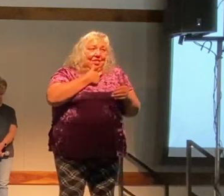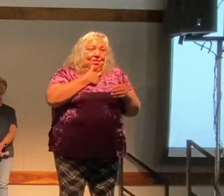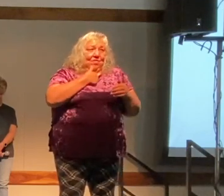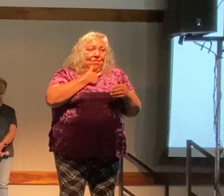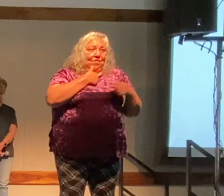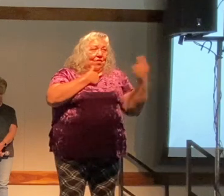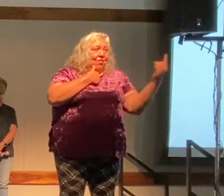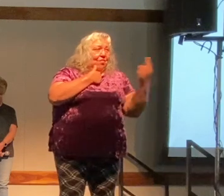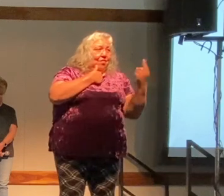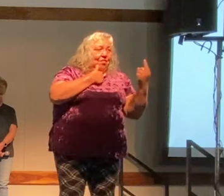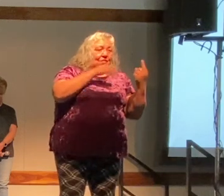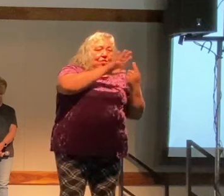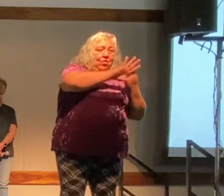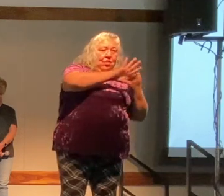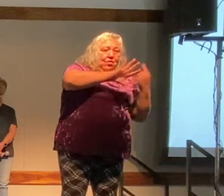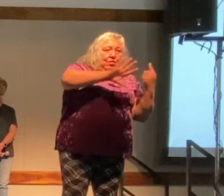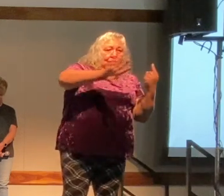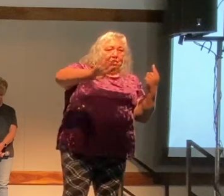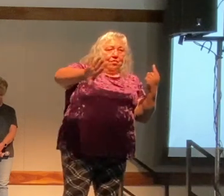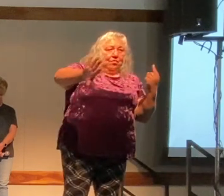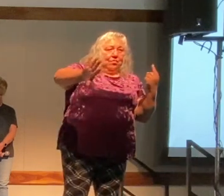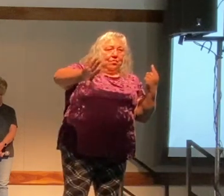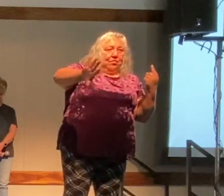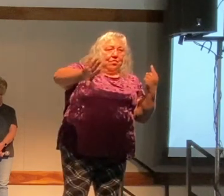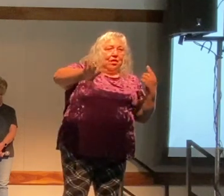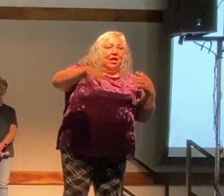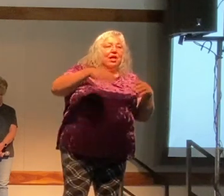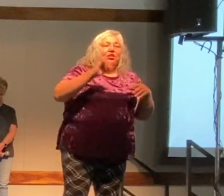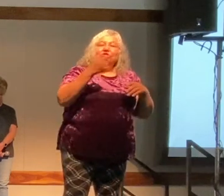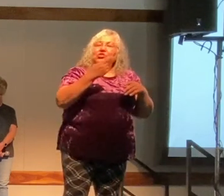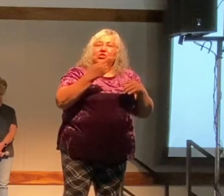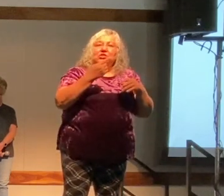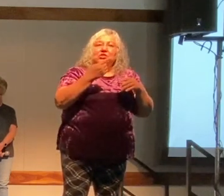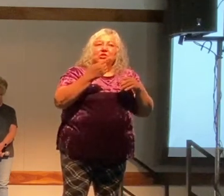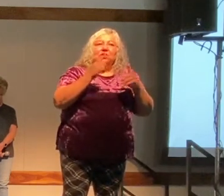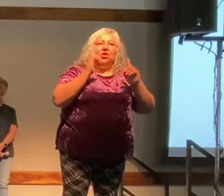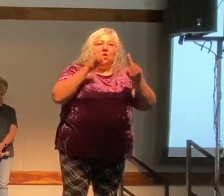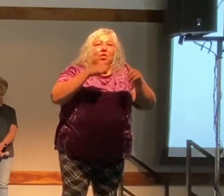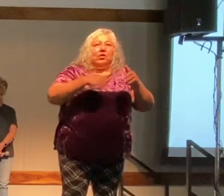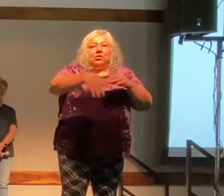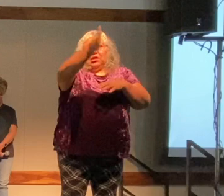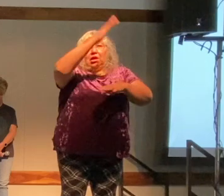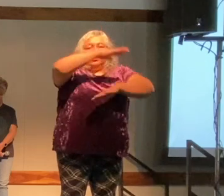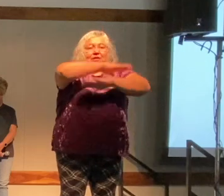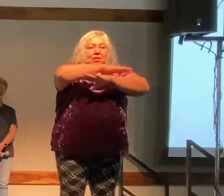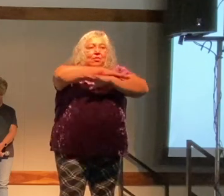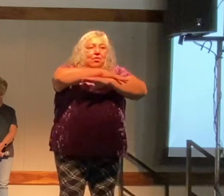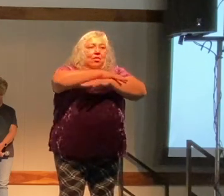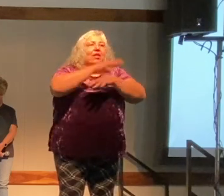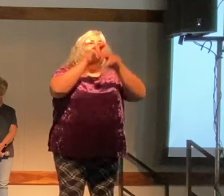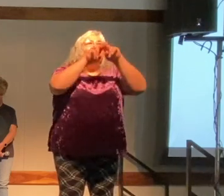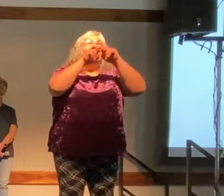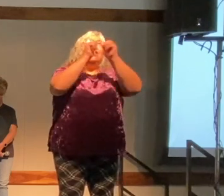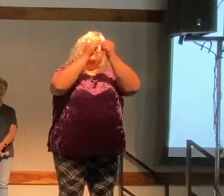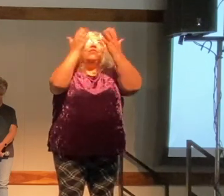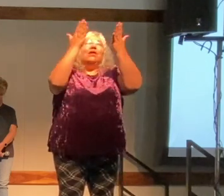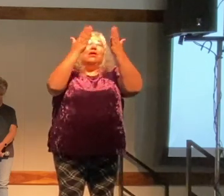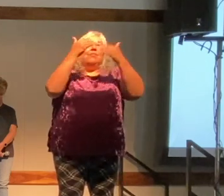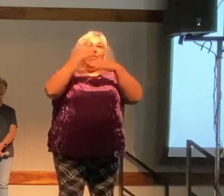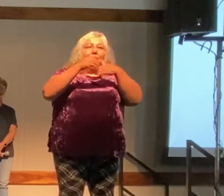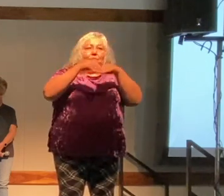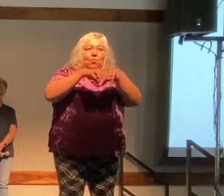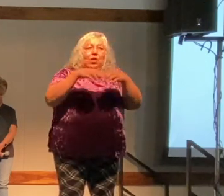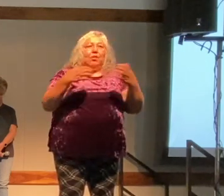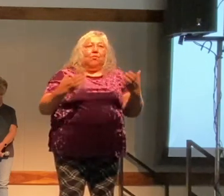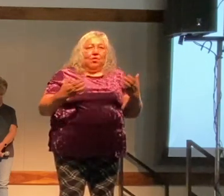from everything and everyone and just going to His table and sitting with Him and breaking bread. And I think it's just so